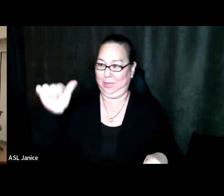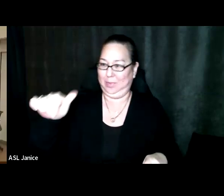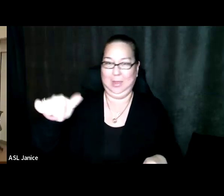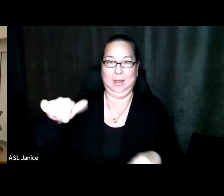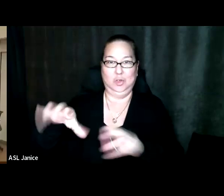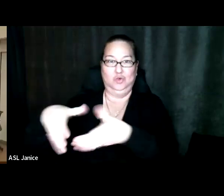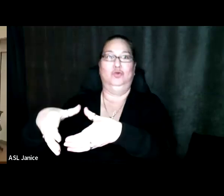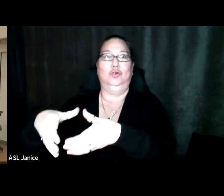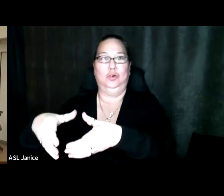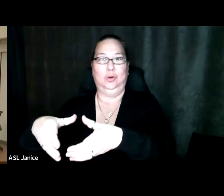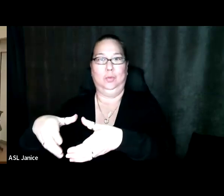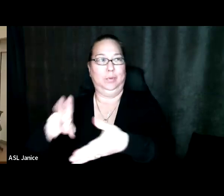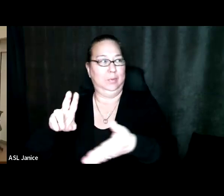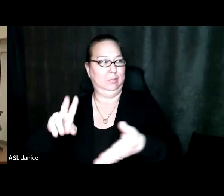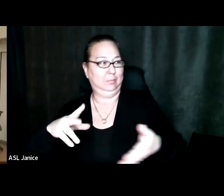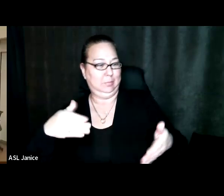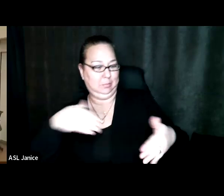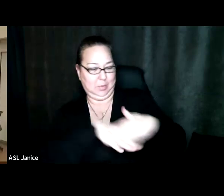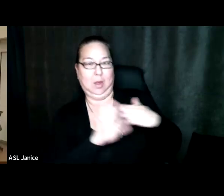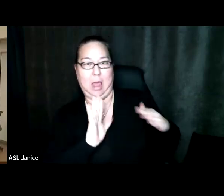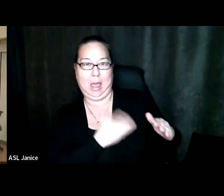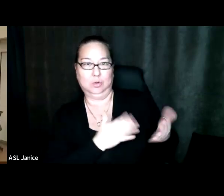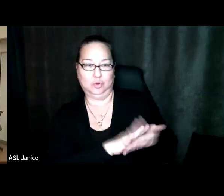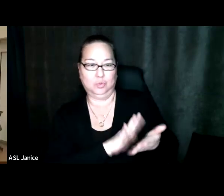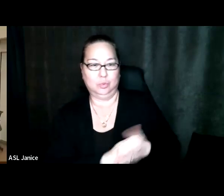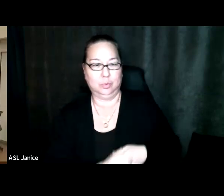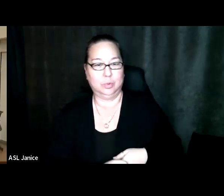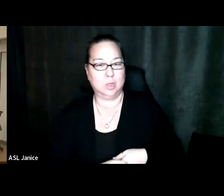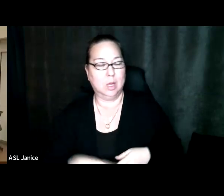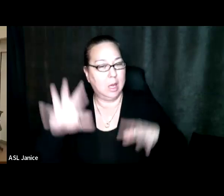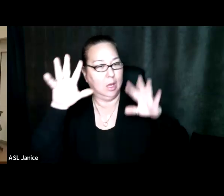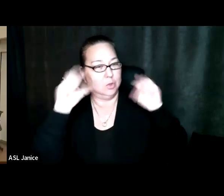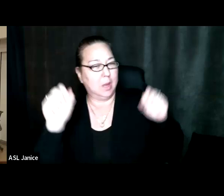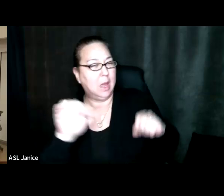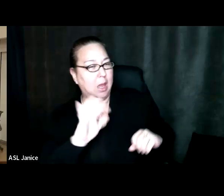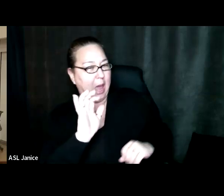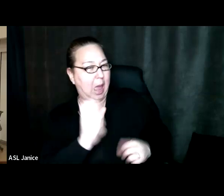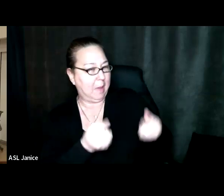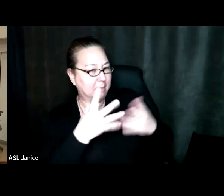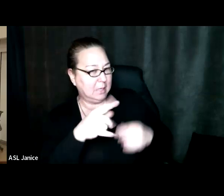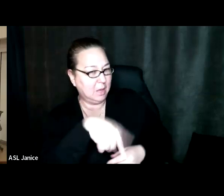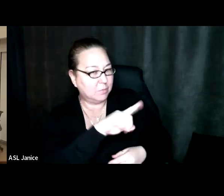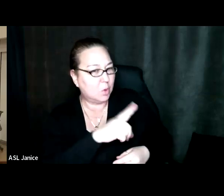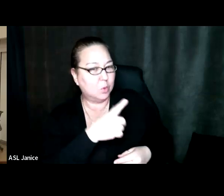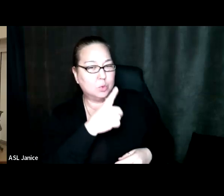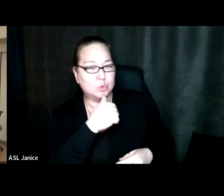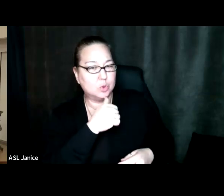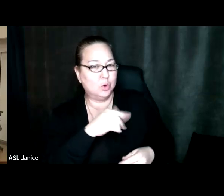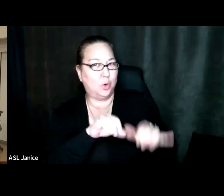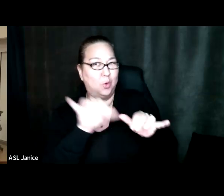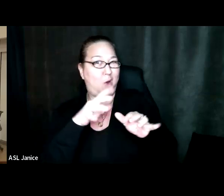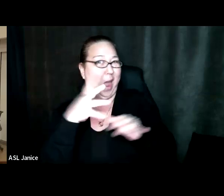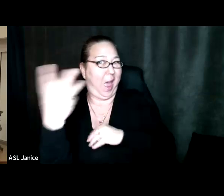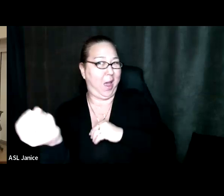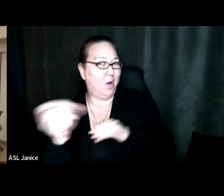were in the BPS to start or whether they were taking the exam and sat outside of the BPS and then just remained outside of the BPS? I don't have